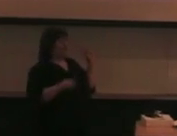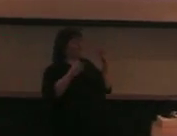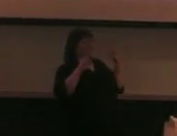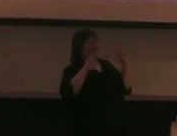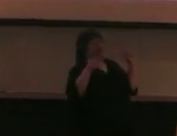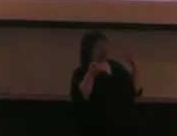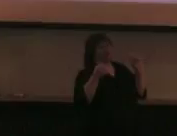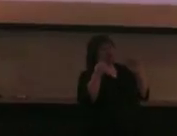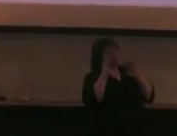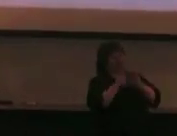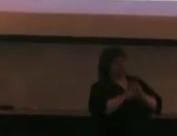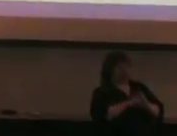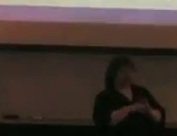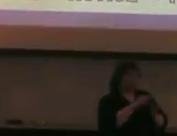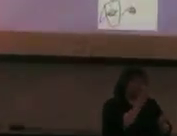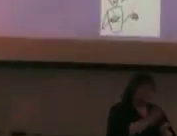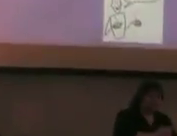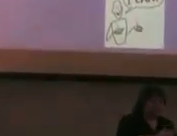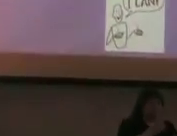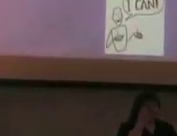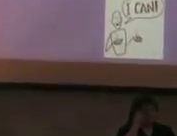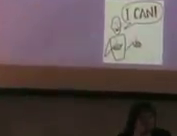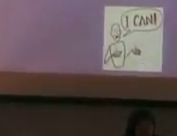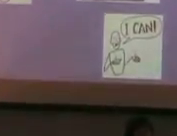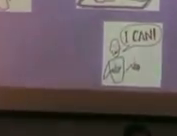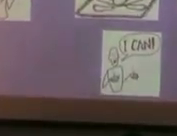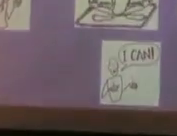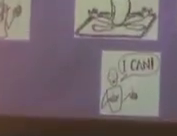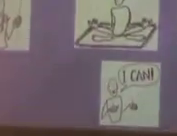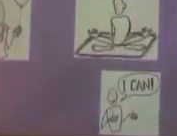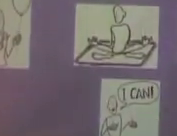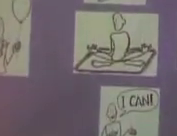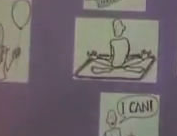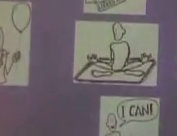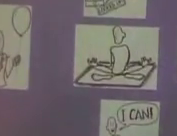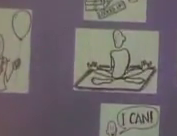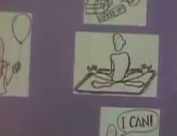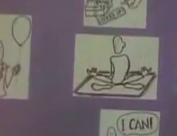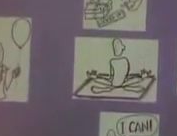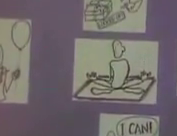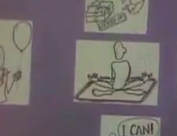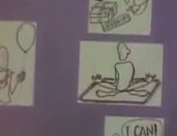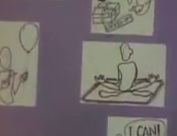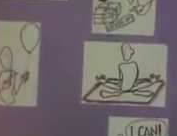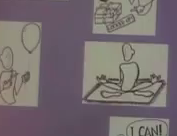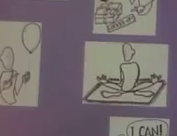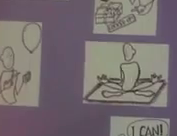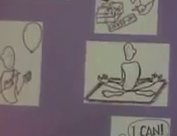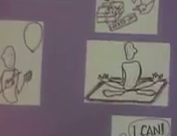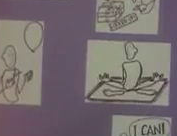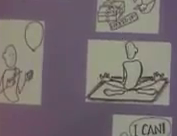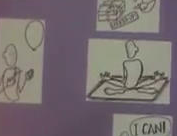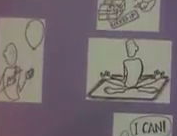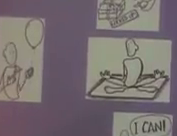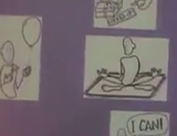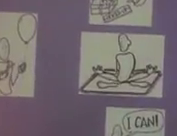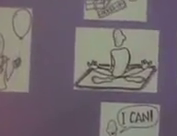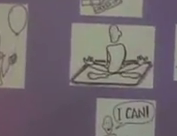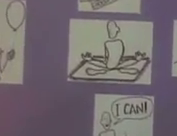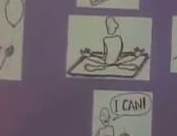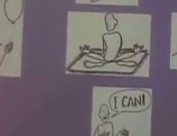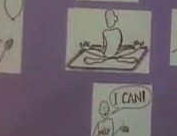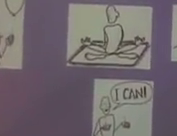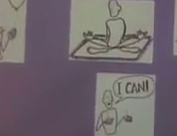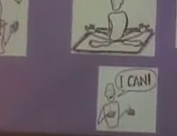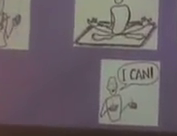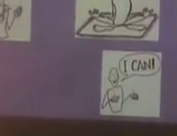feel. I'm not going to go through all this, but these are some other coping skills that we use.